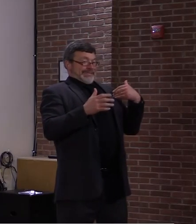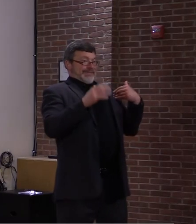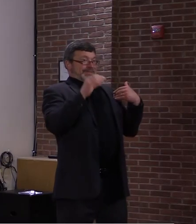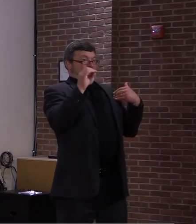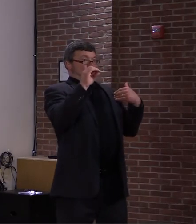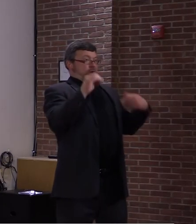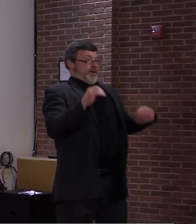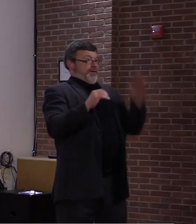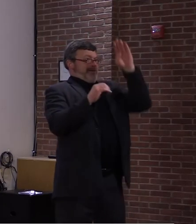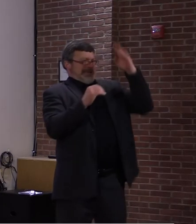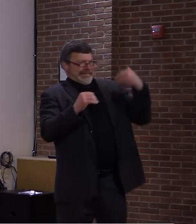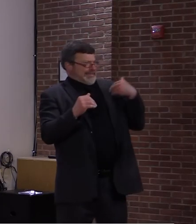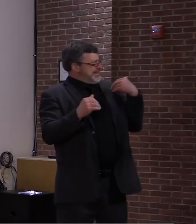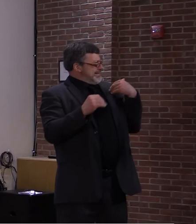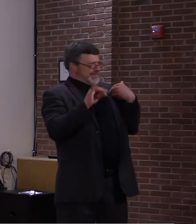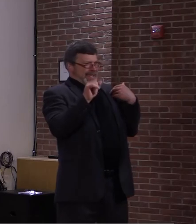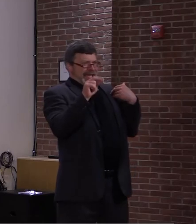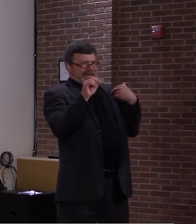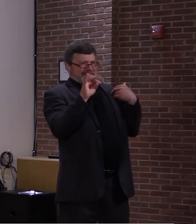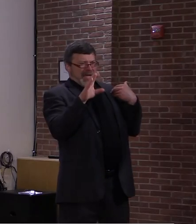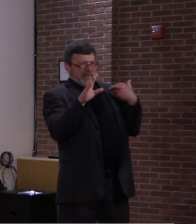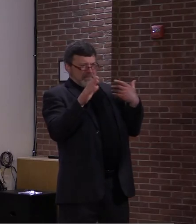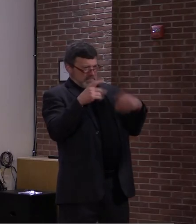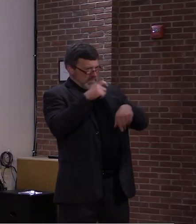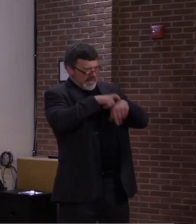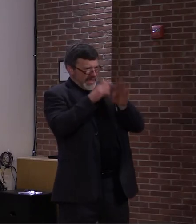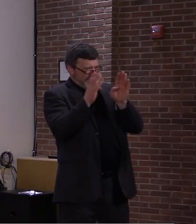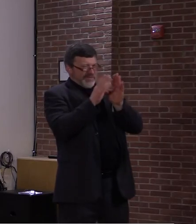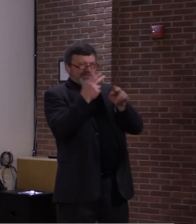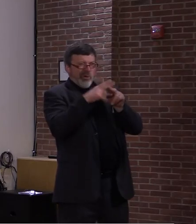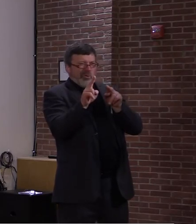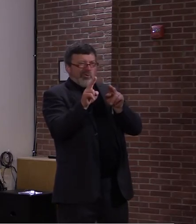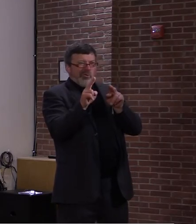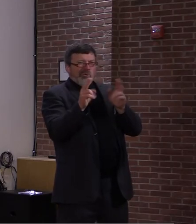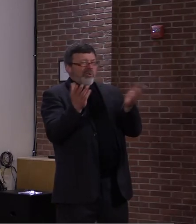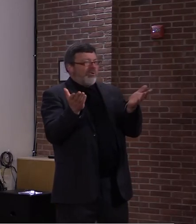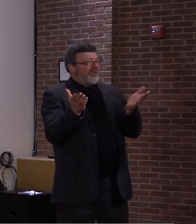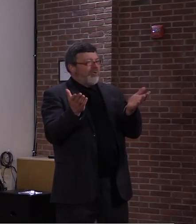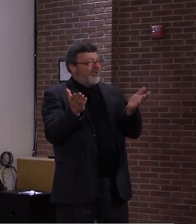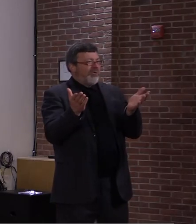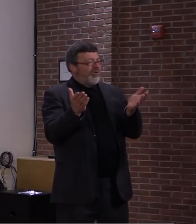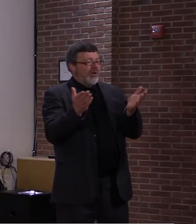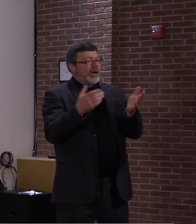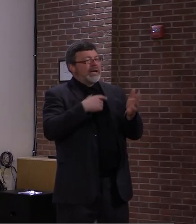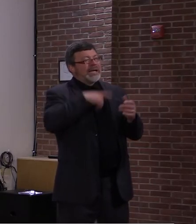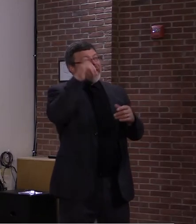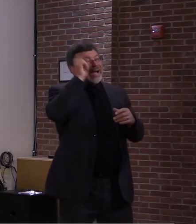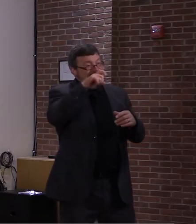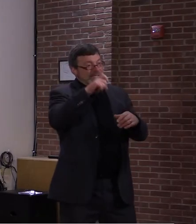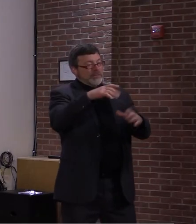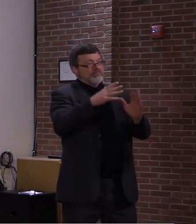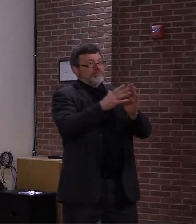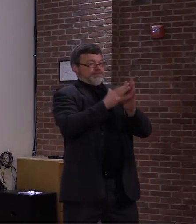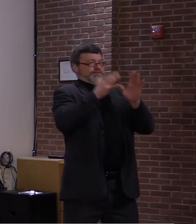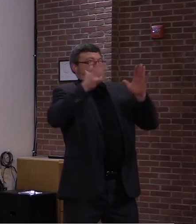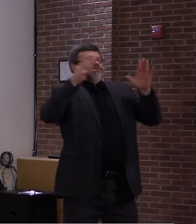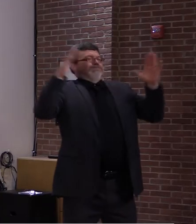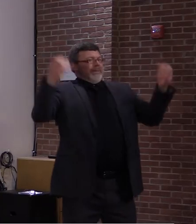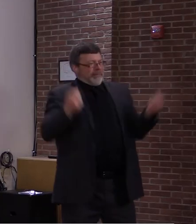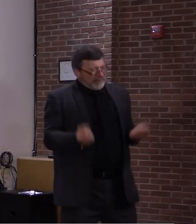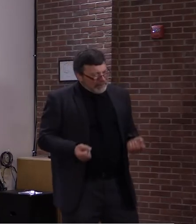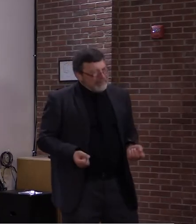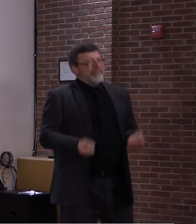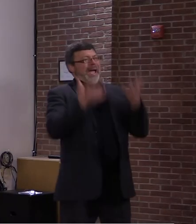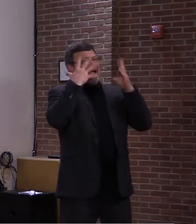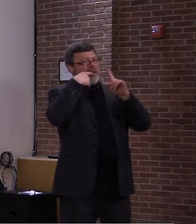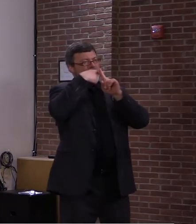being determined, because that began, you know, right around the beginning of the year, and we just entered the month of May. So it's going to